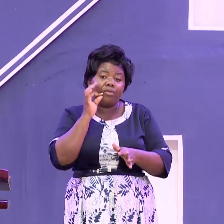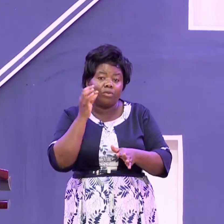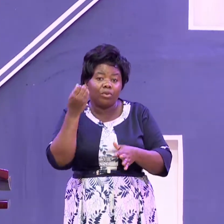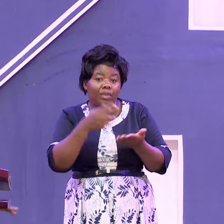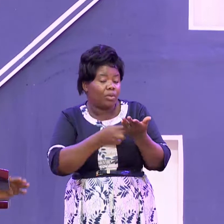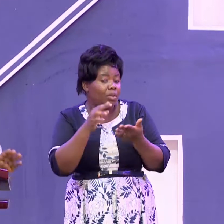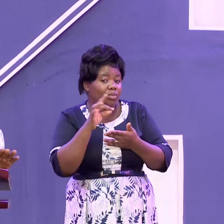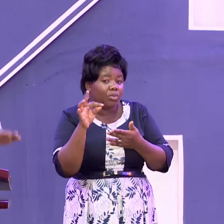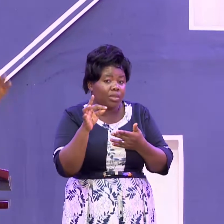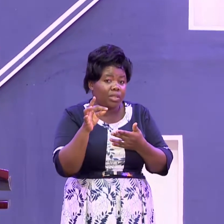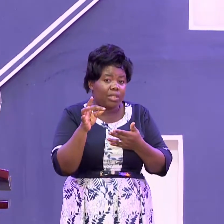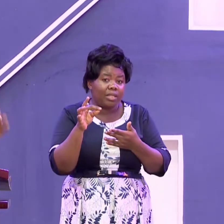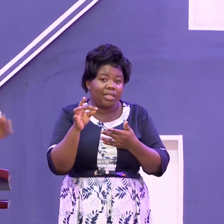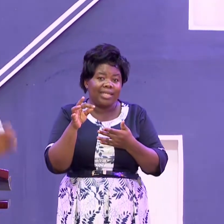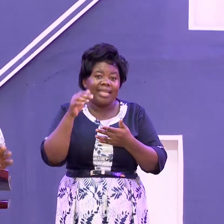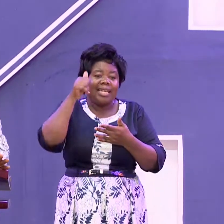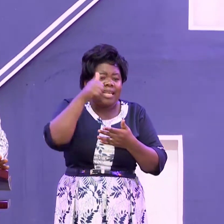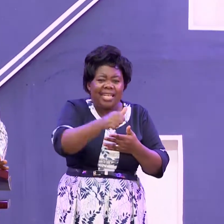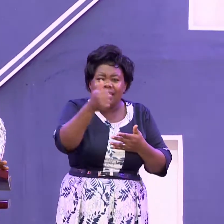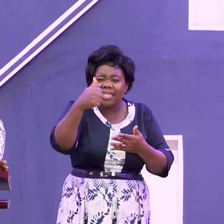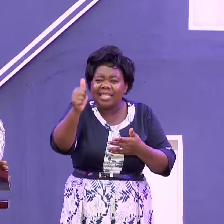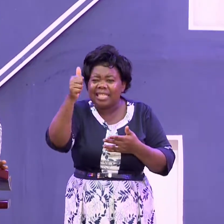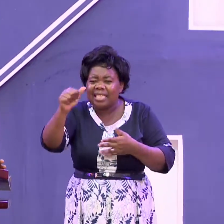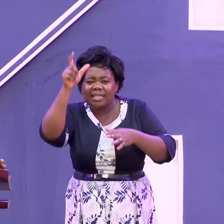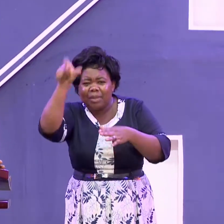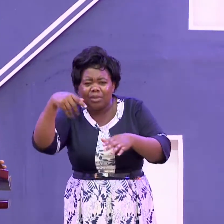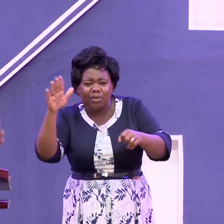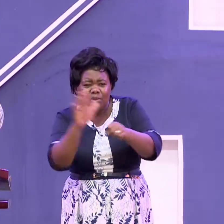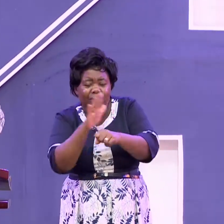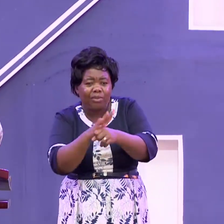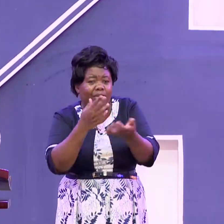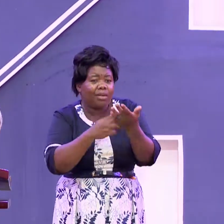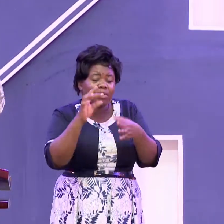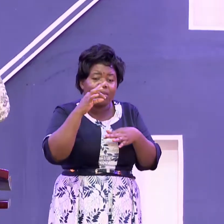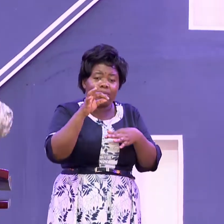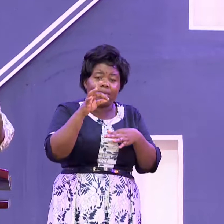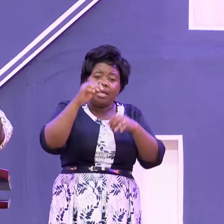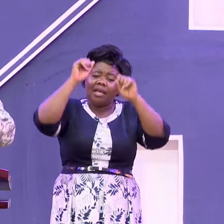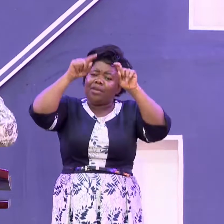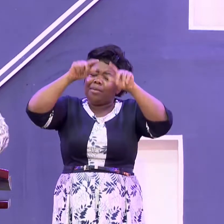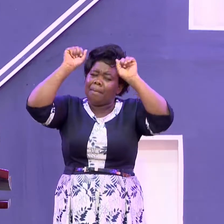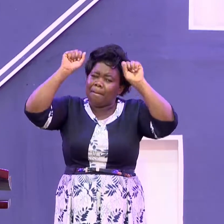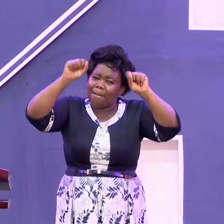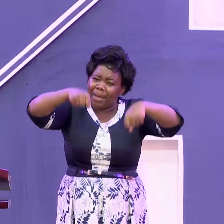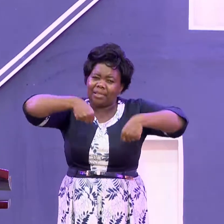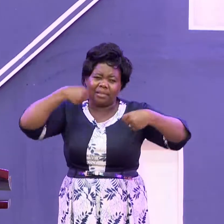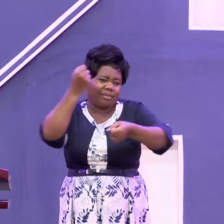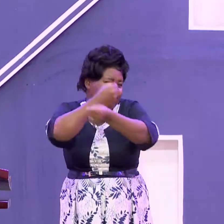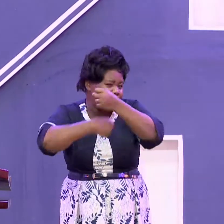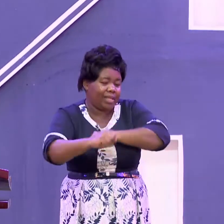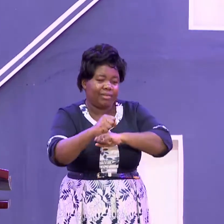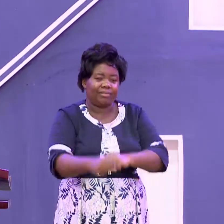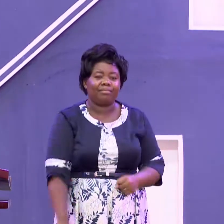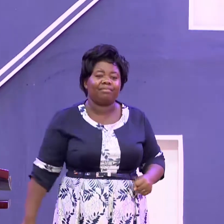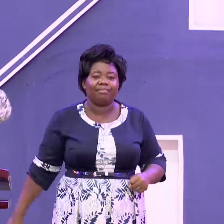the fruit of the Holy Spirit. Buli eyajjula omwoyo. Whoever was filled with the Spirit. Kiteekeddwa akikole. It's a must to do